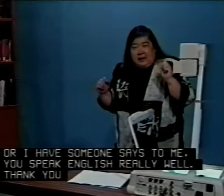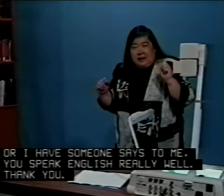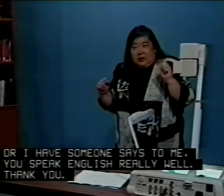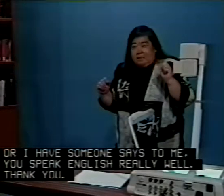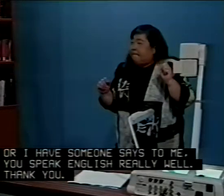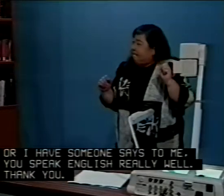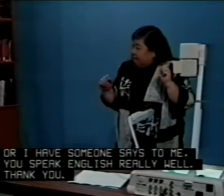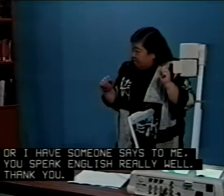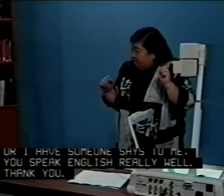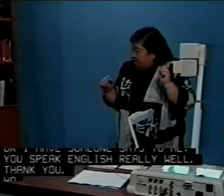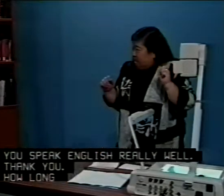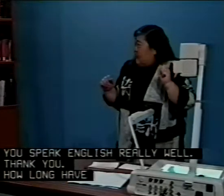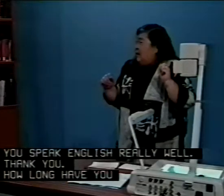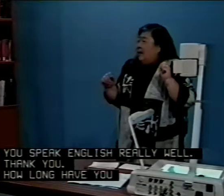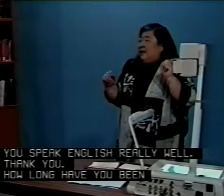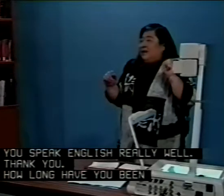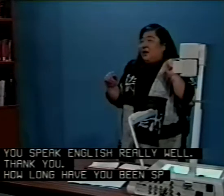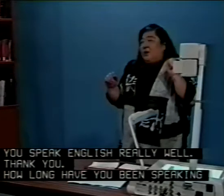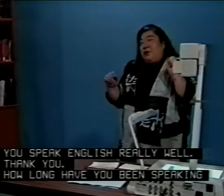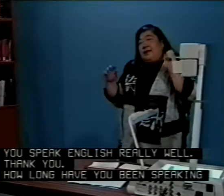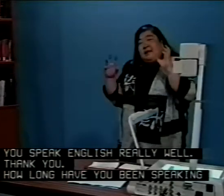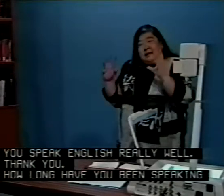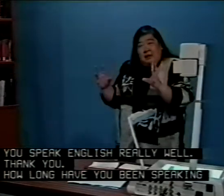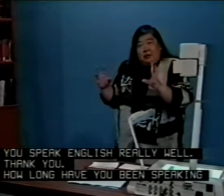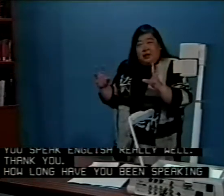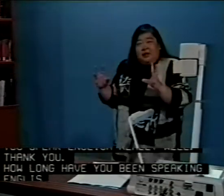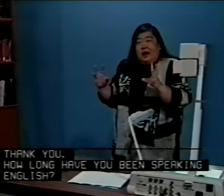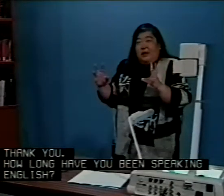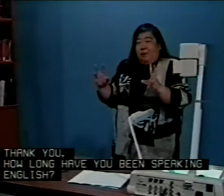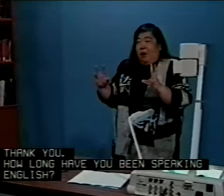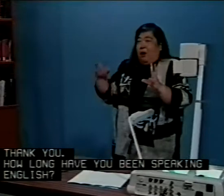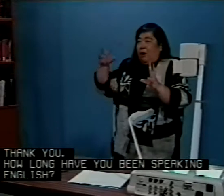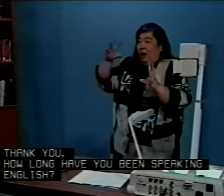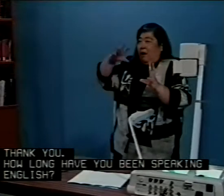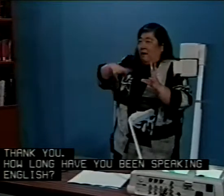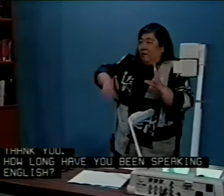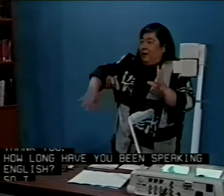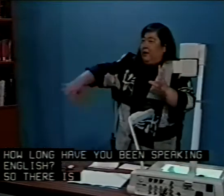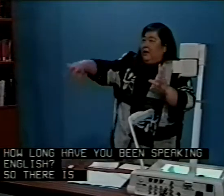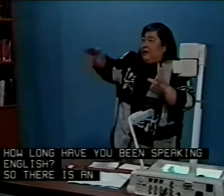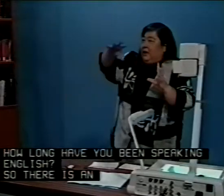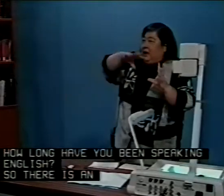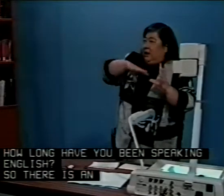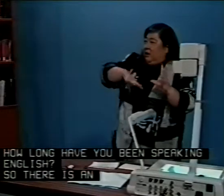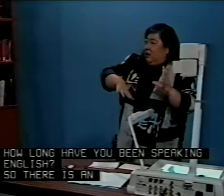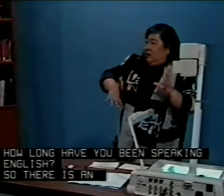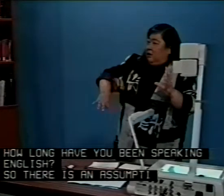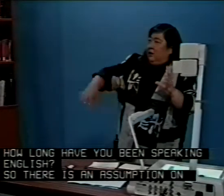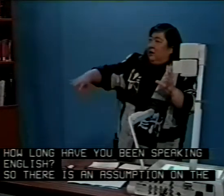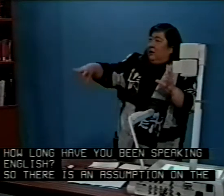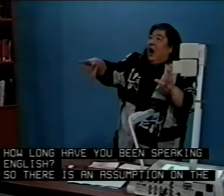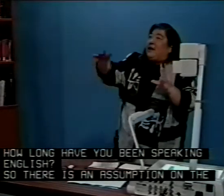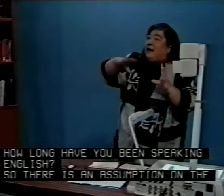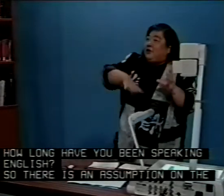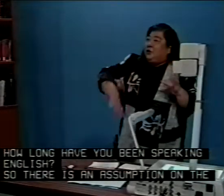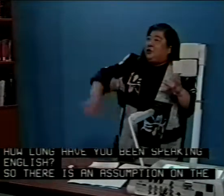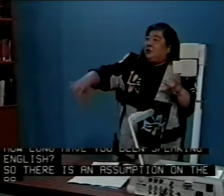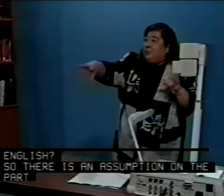English?" So there's an assumption on the part of the non-Asian